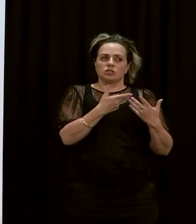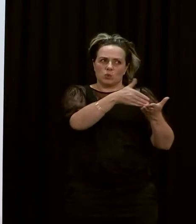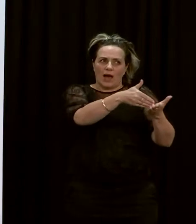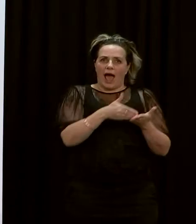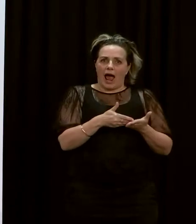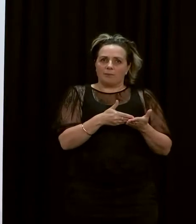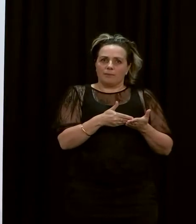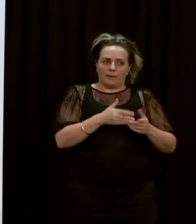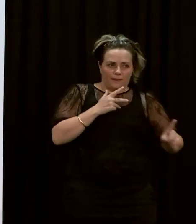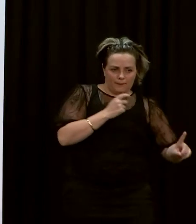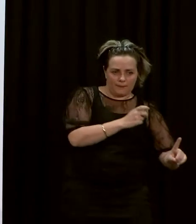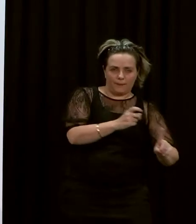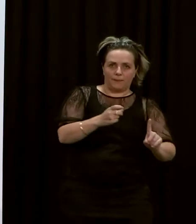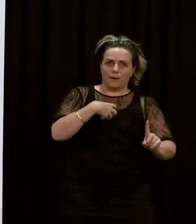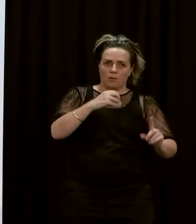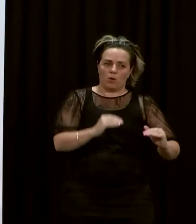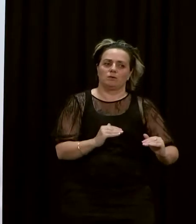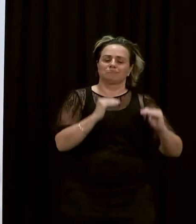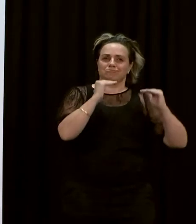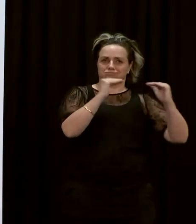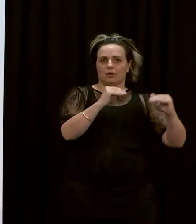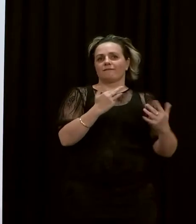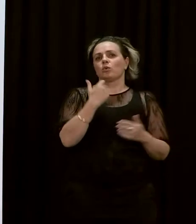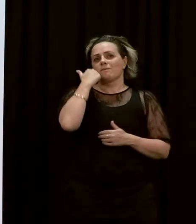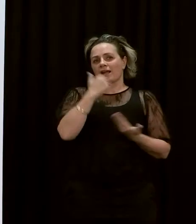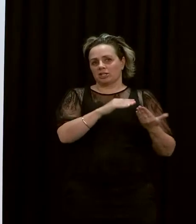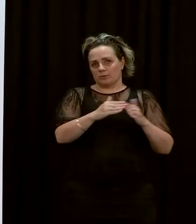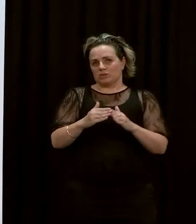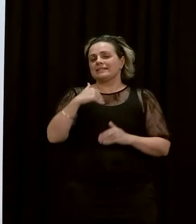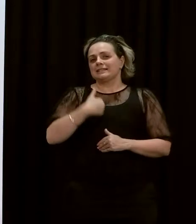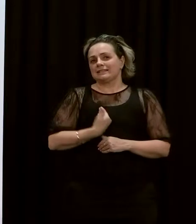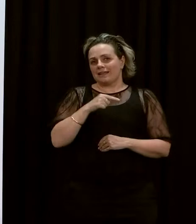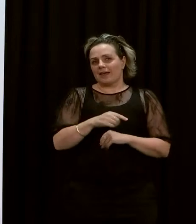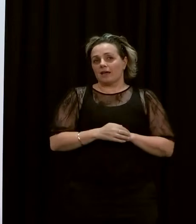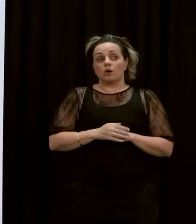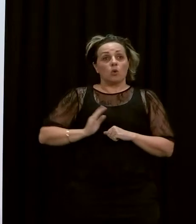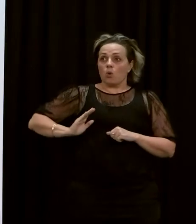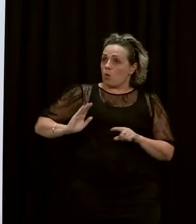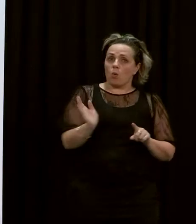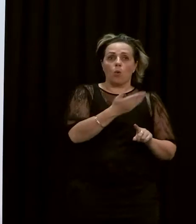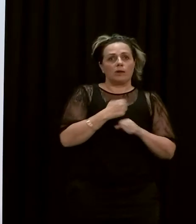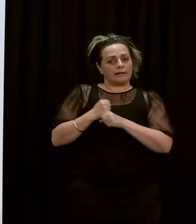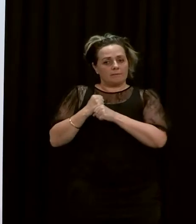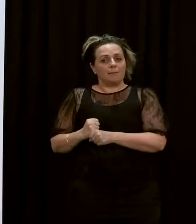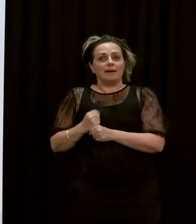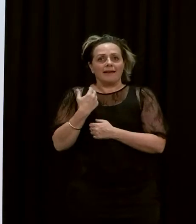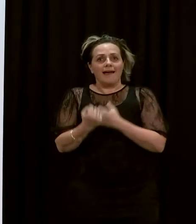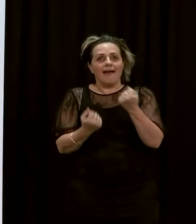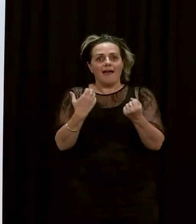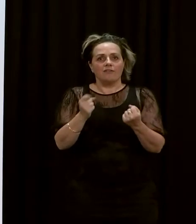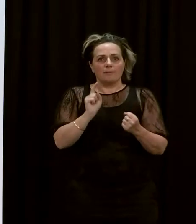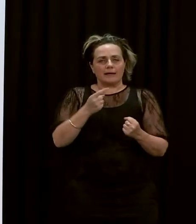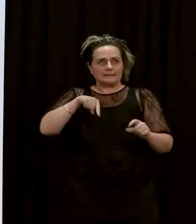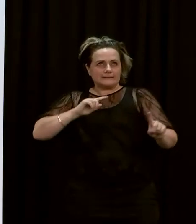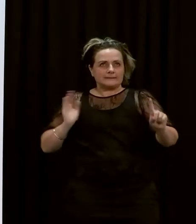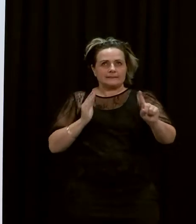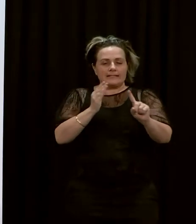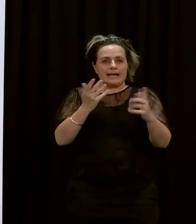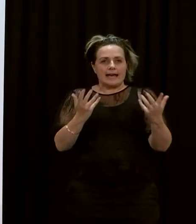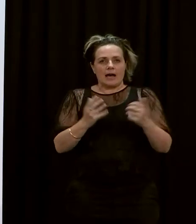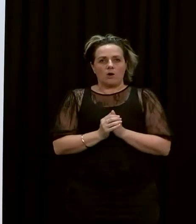demand, so that we can drive up vaccination rates for our Māori communities. And everyone's committed to that. It's all just about how we get there.